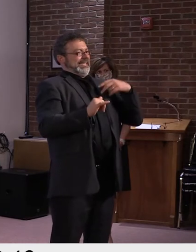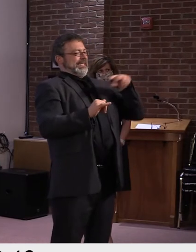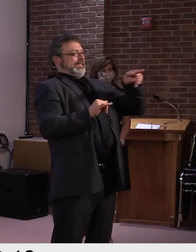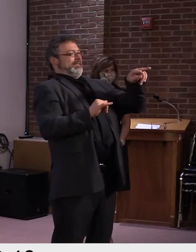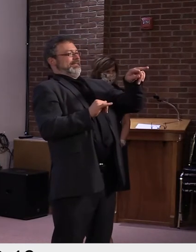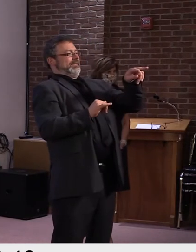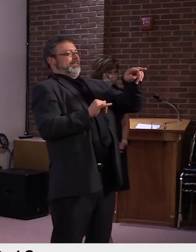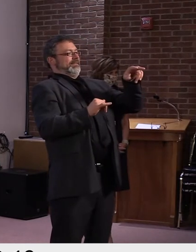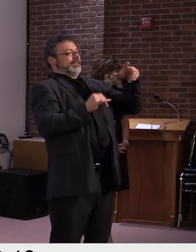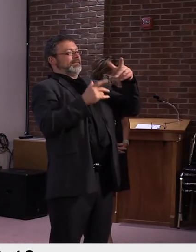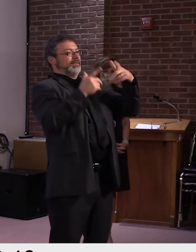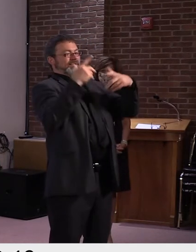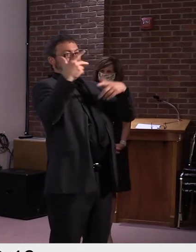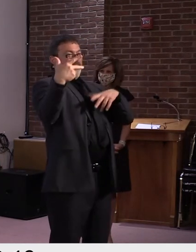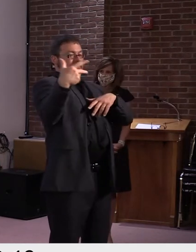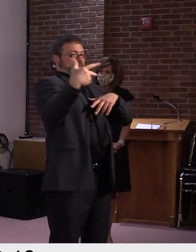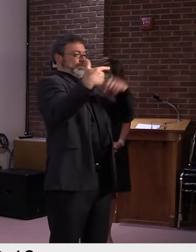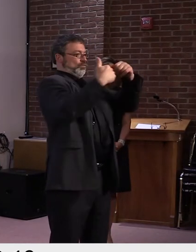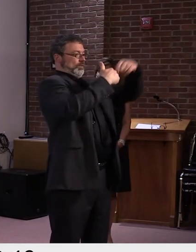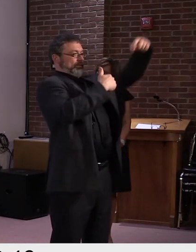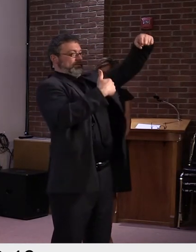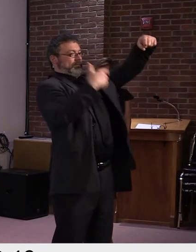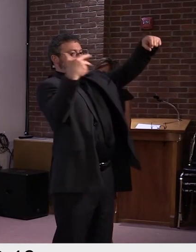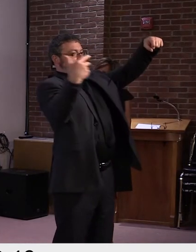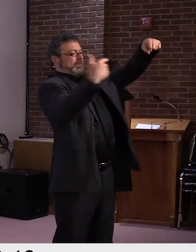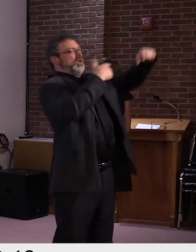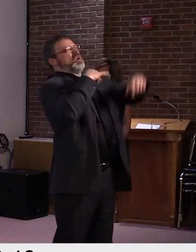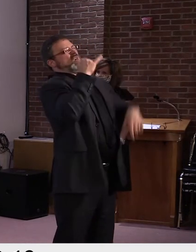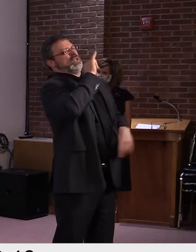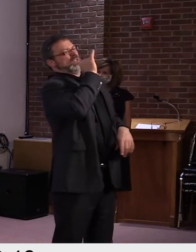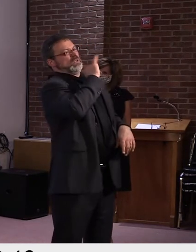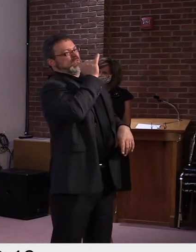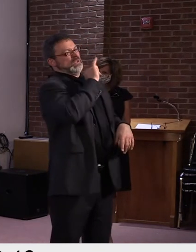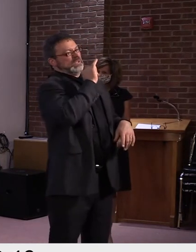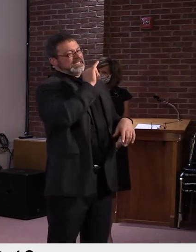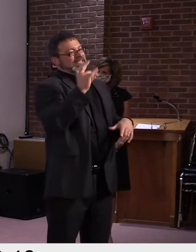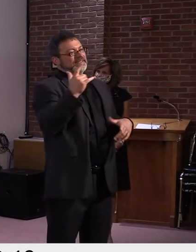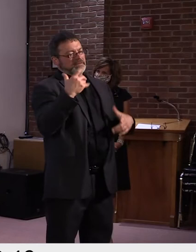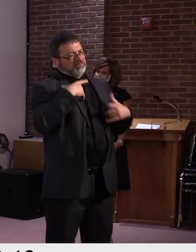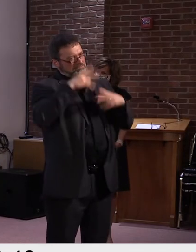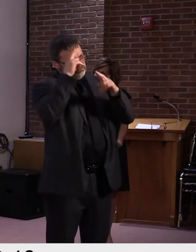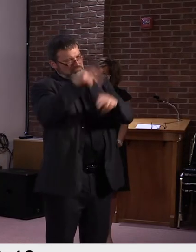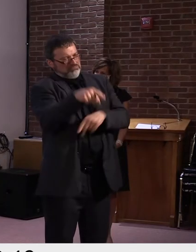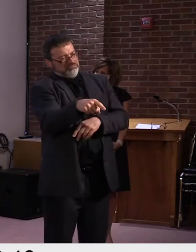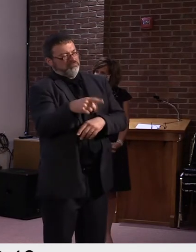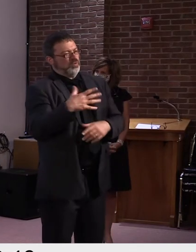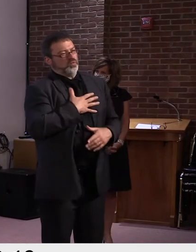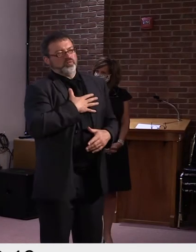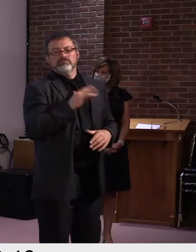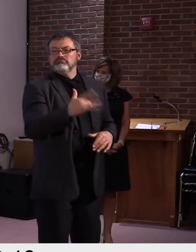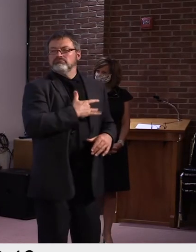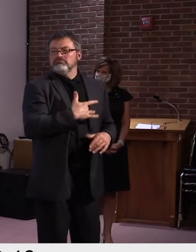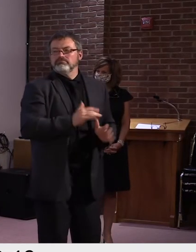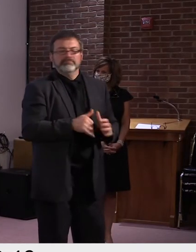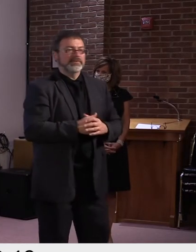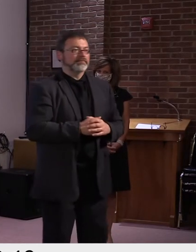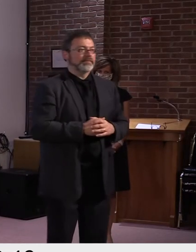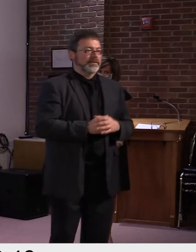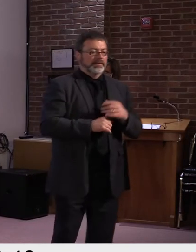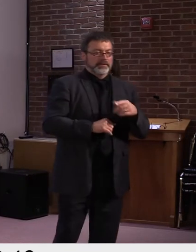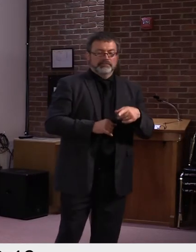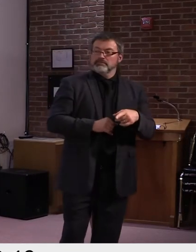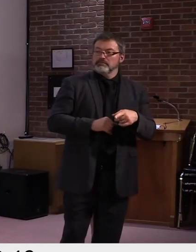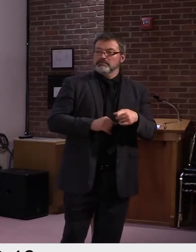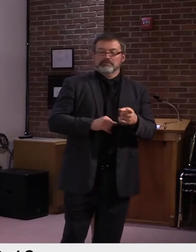back to Vermont. Have you had discussions with Amy Tatko? Is she the AOT COVID-19